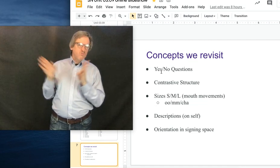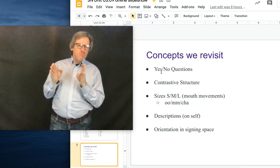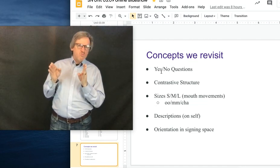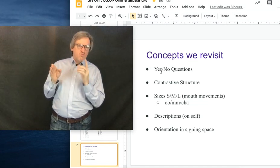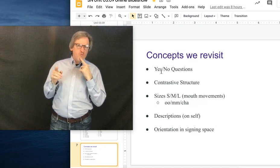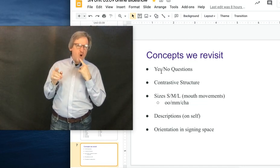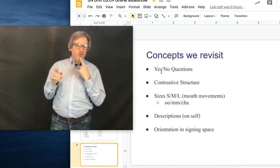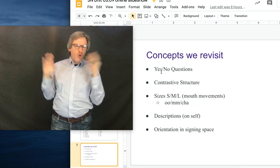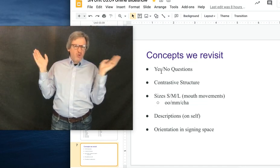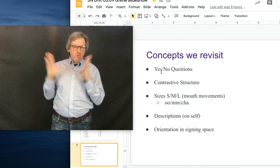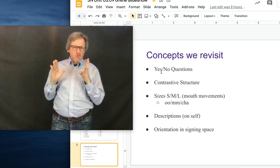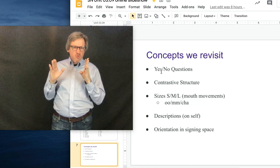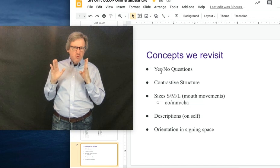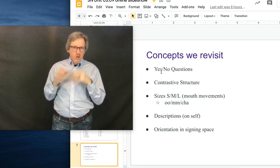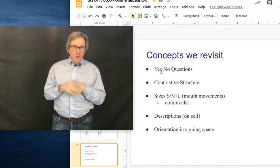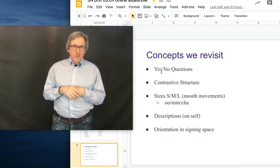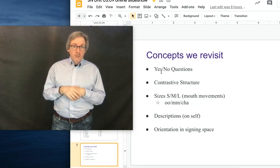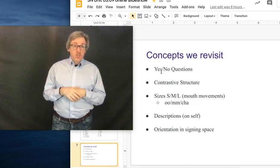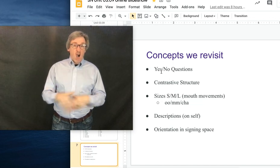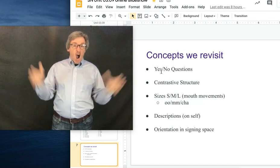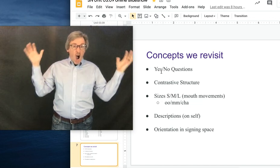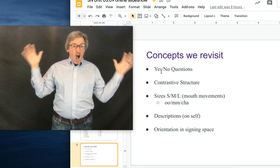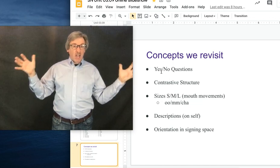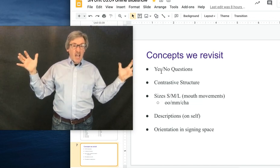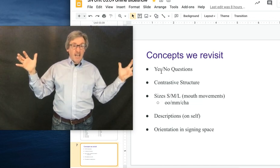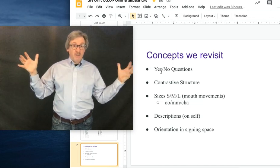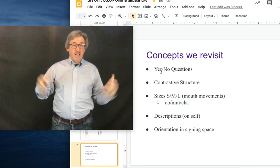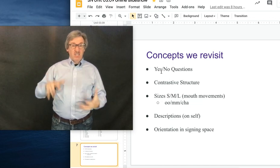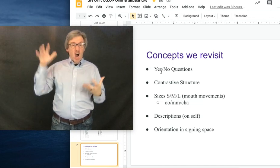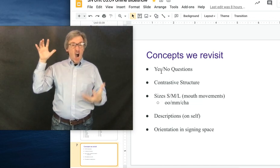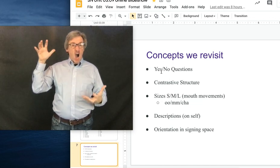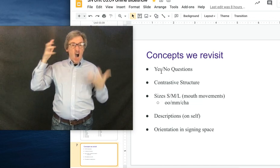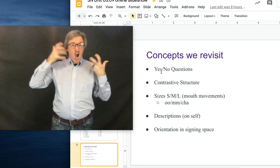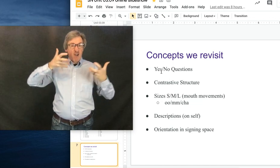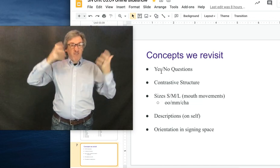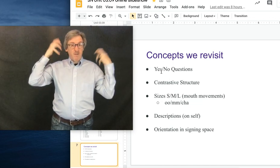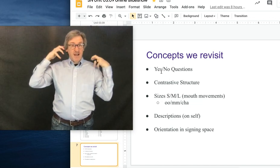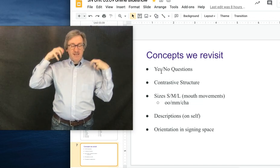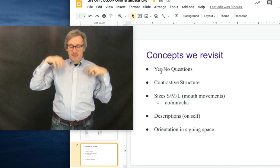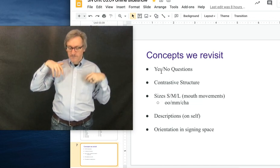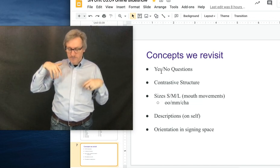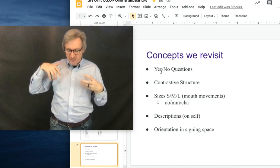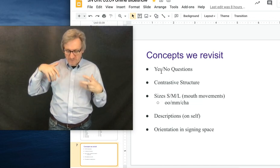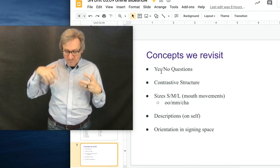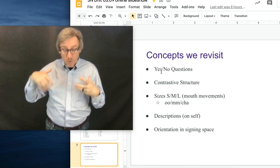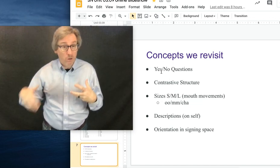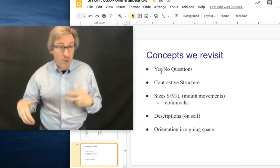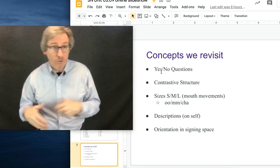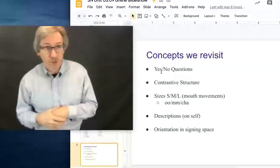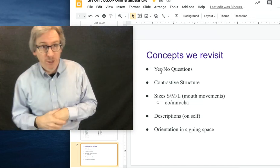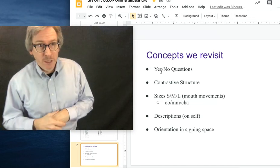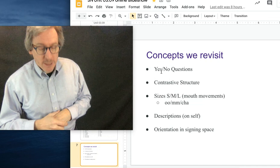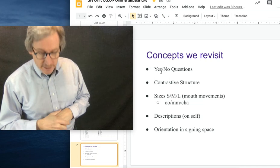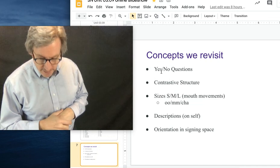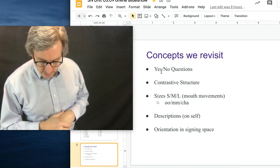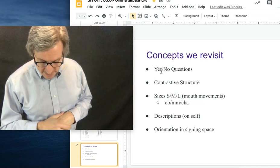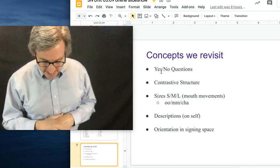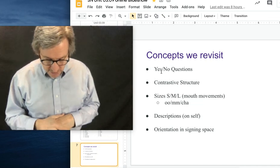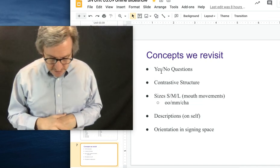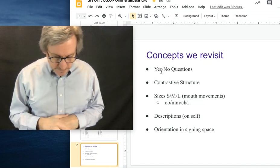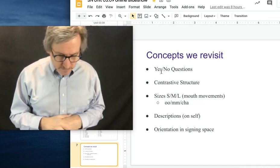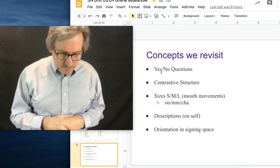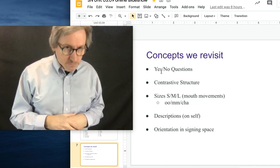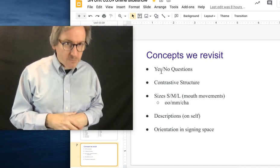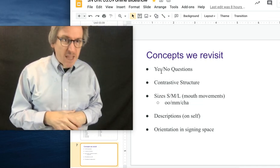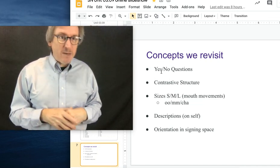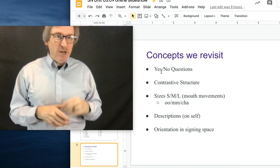so your mouse face, cha, lion face. A friend of mine is a vocal coach in Los